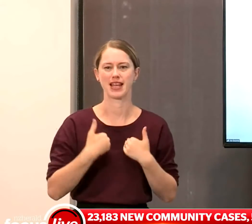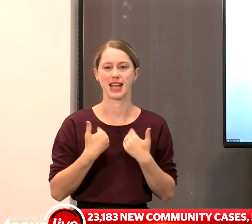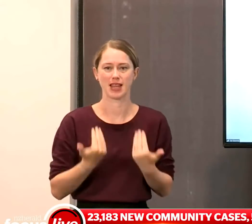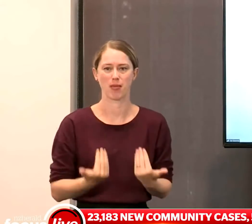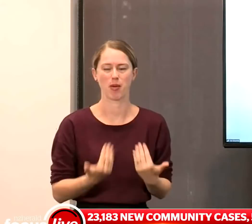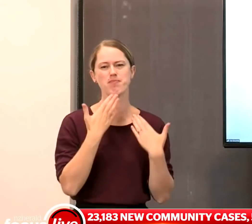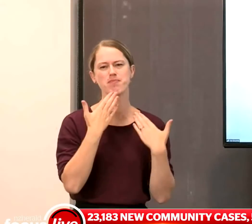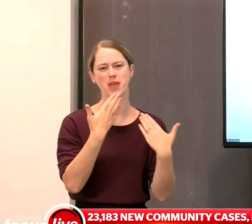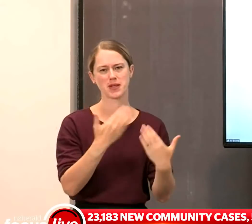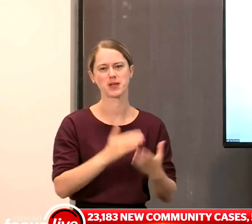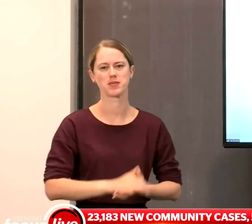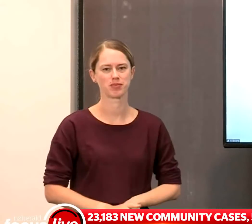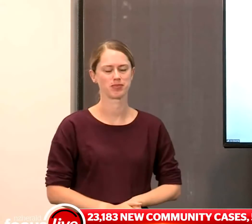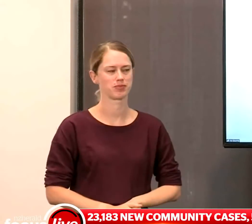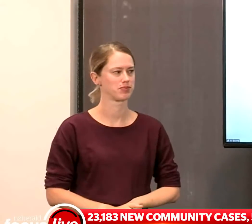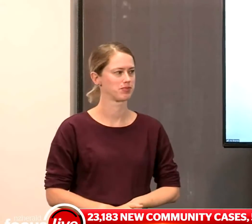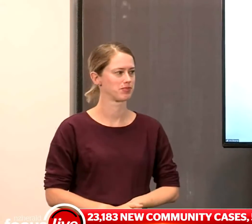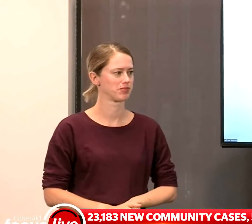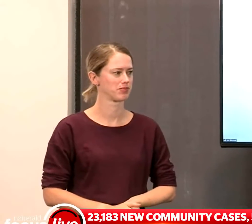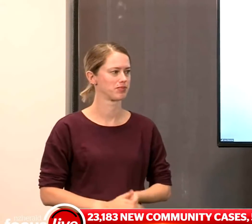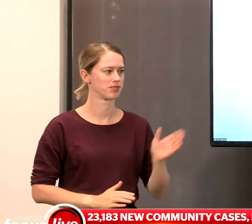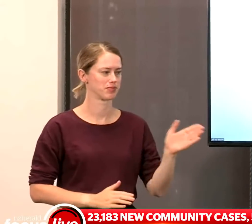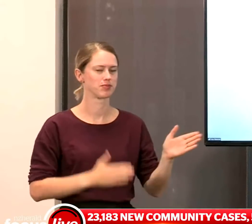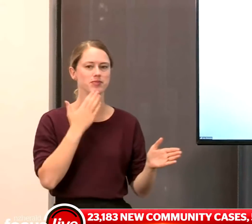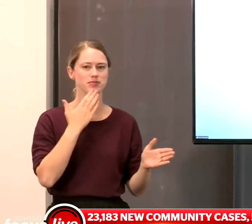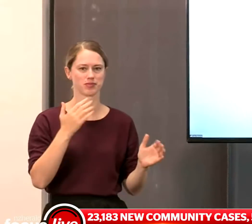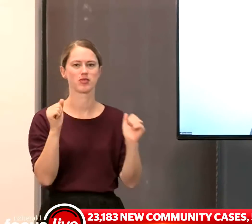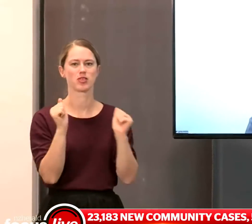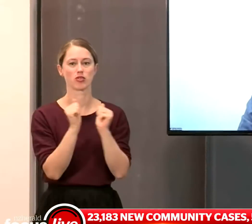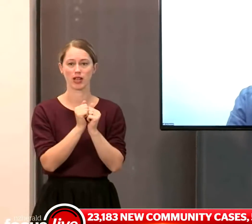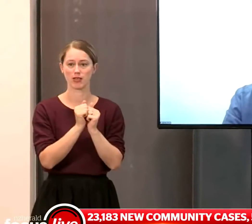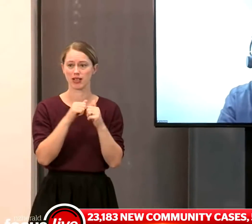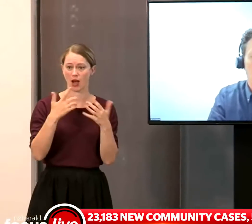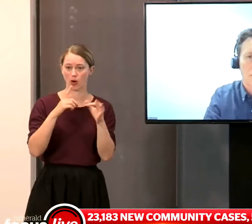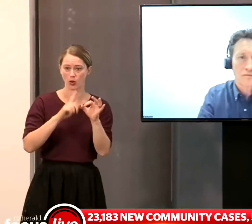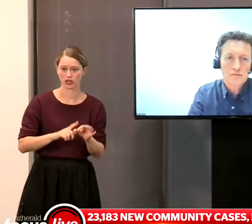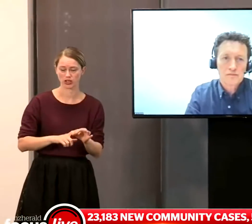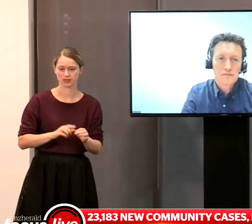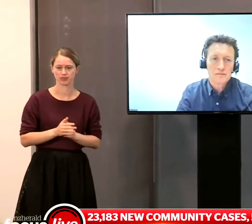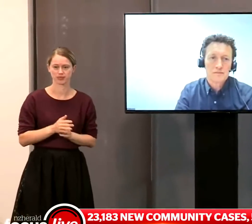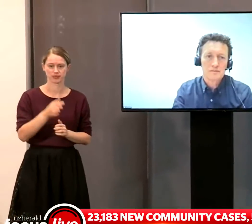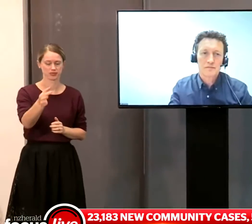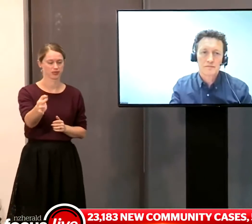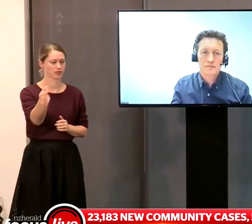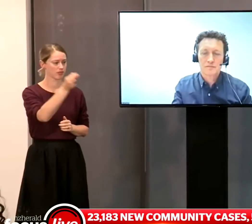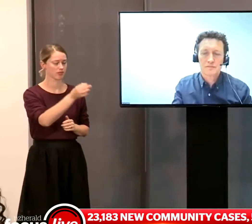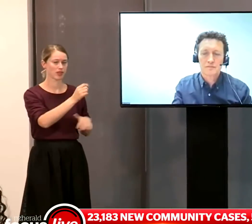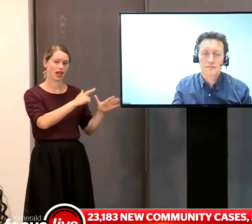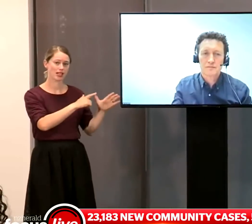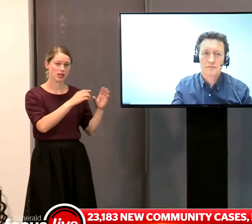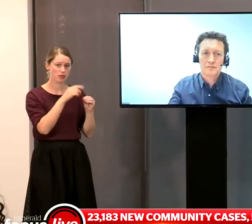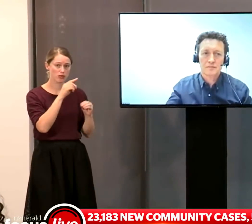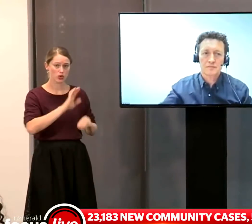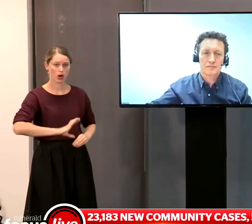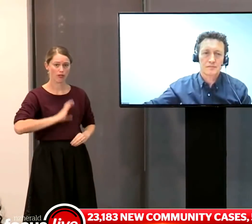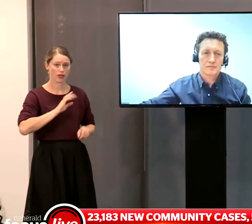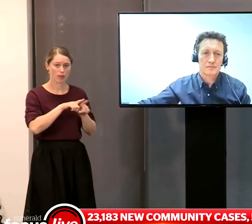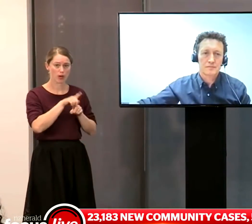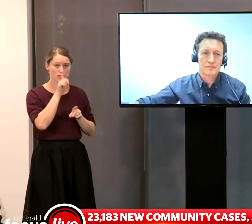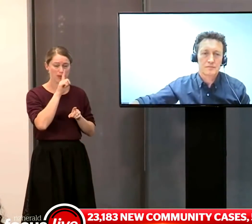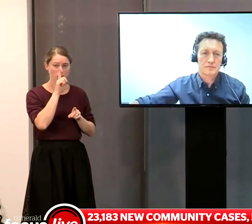time. Thank you. Thanks, Joe. To talk with that. So happy to take questions. Dr. Bloomfield, are you confident a majority of